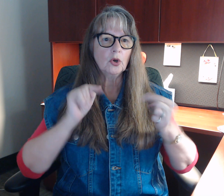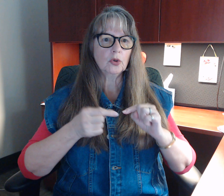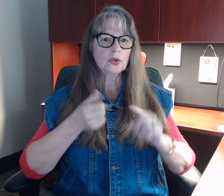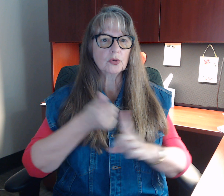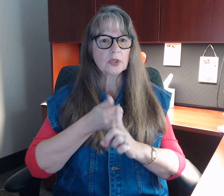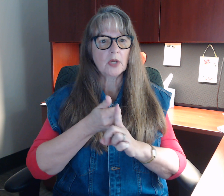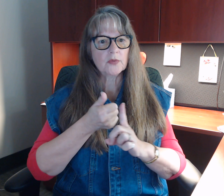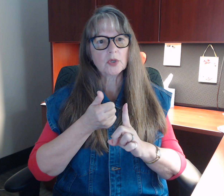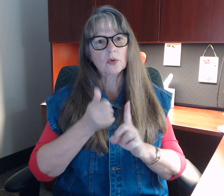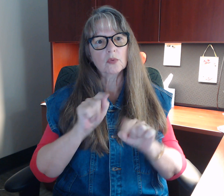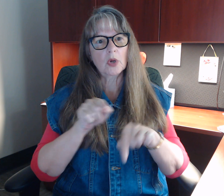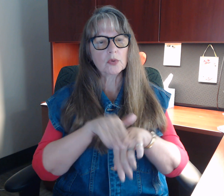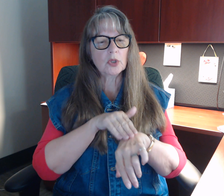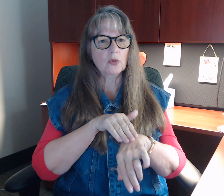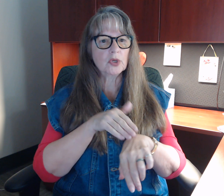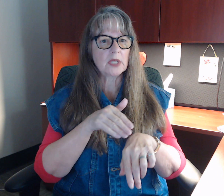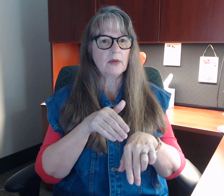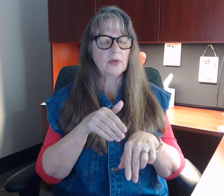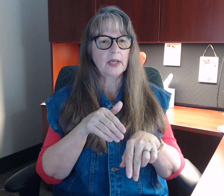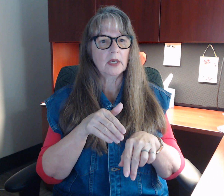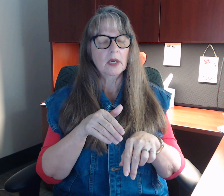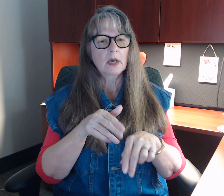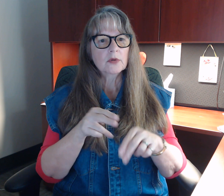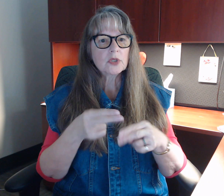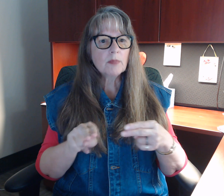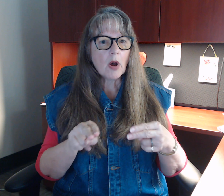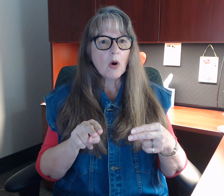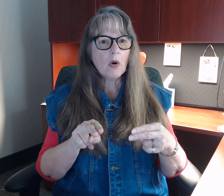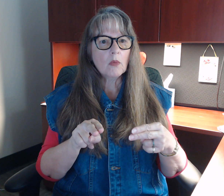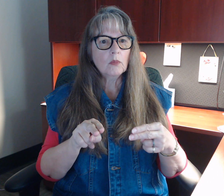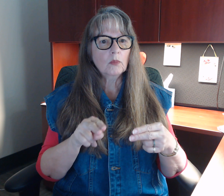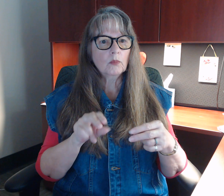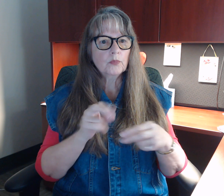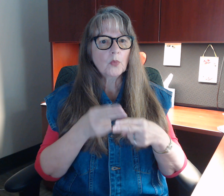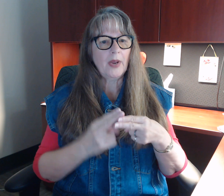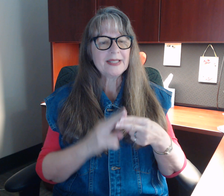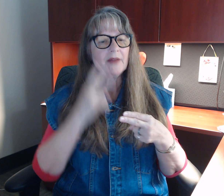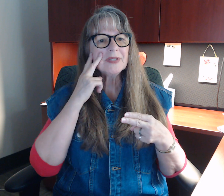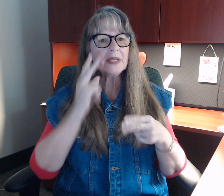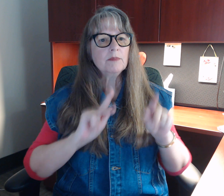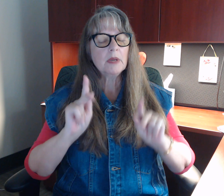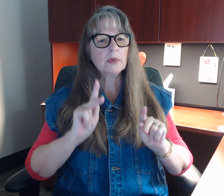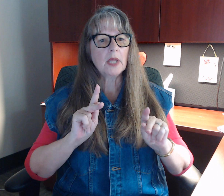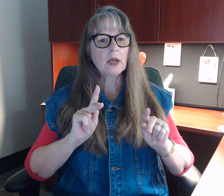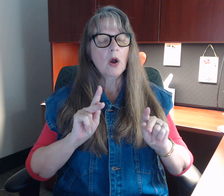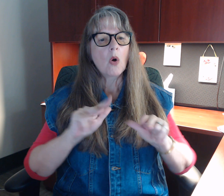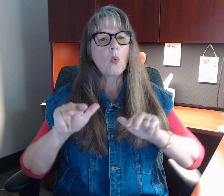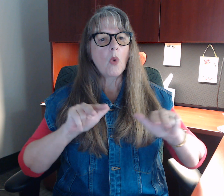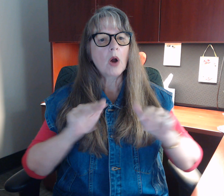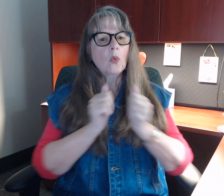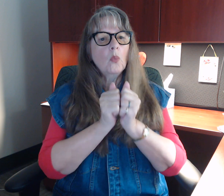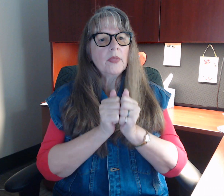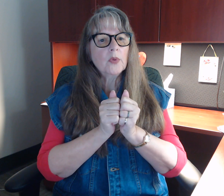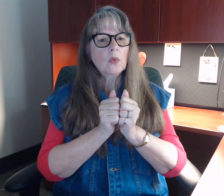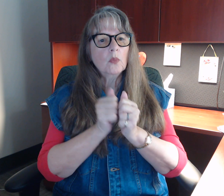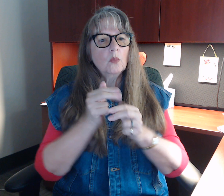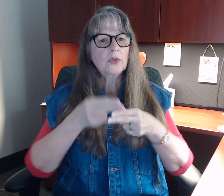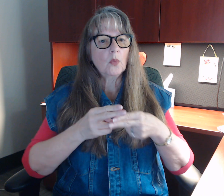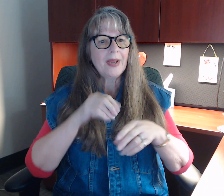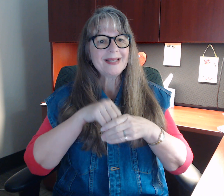hurt yourself. So go slow, just have like small weights. I've seen people like walk with the weights in